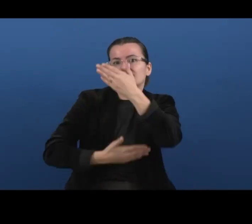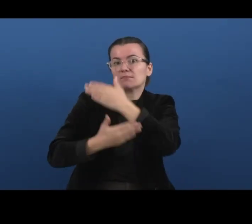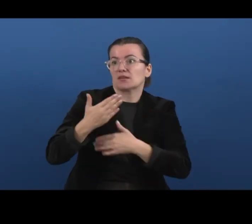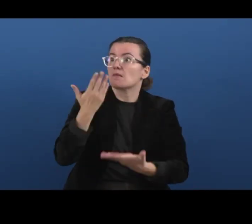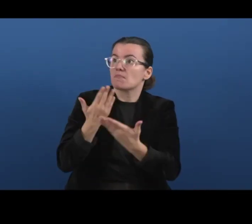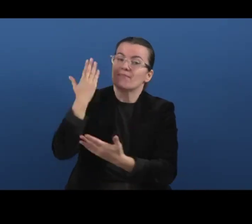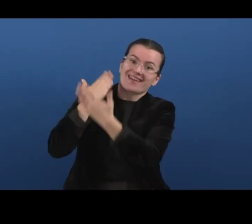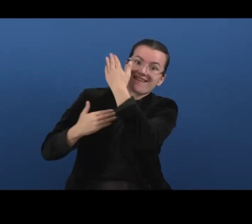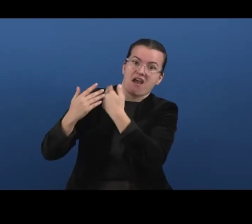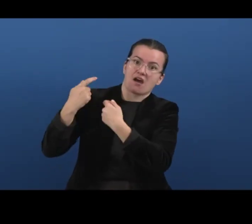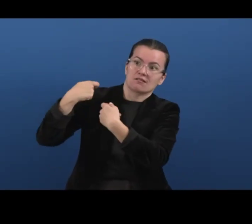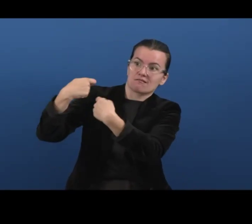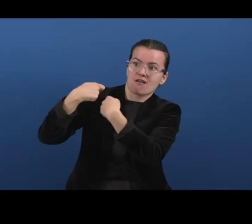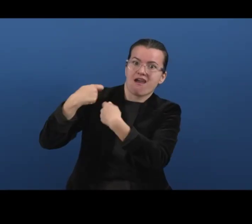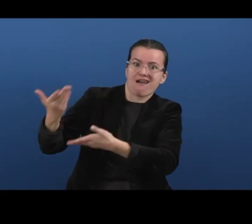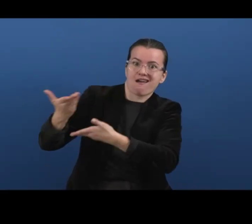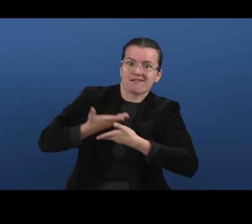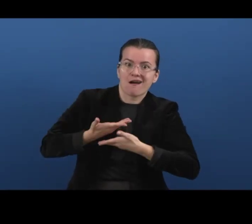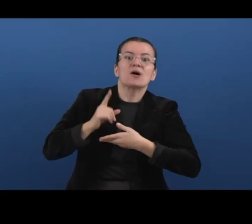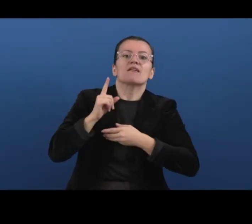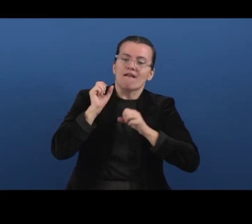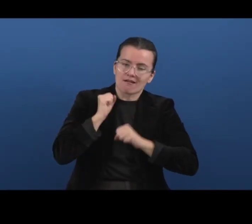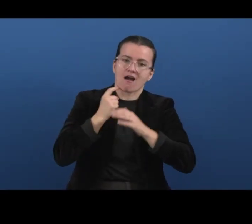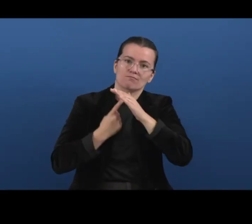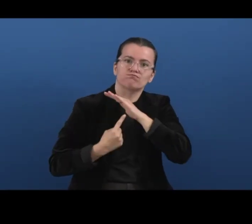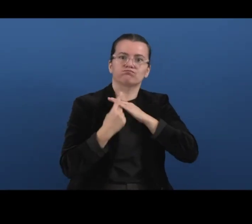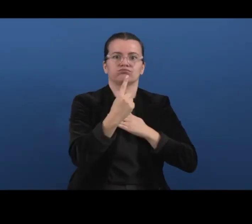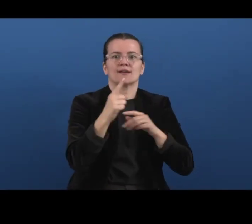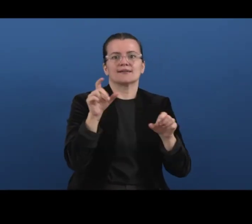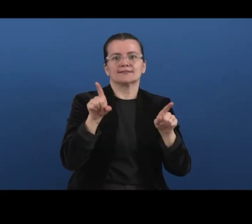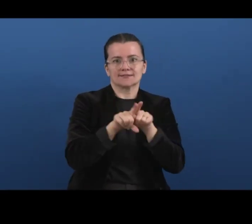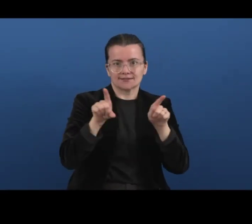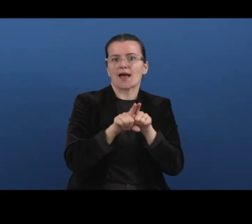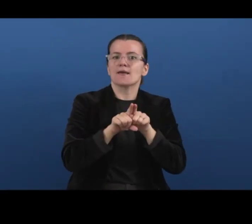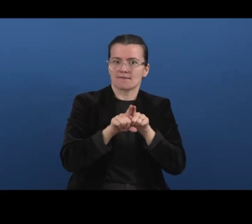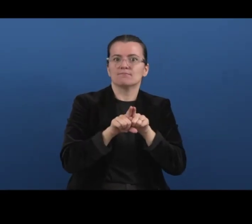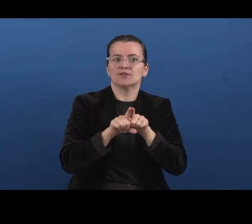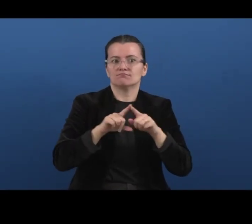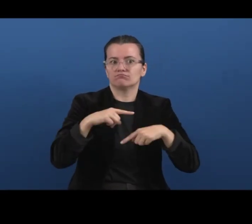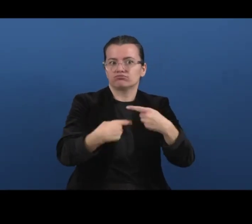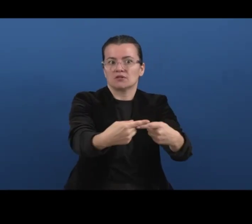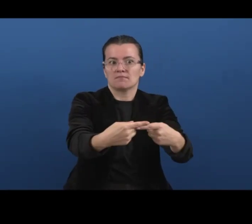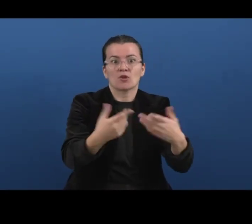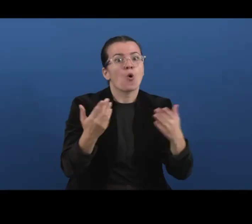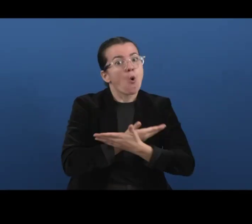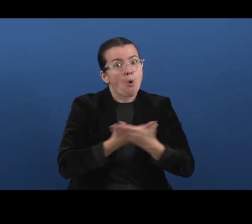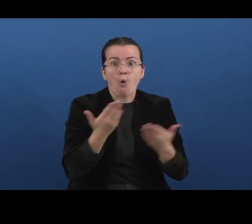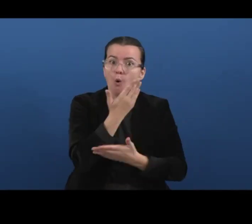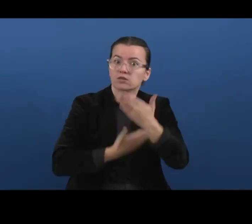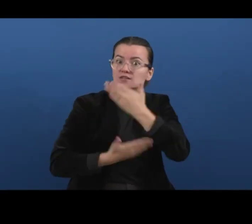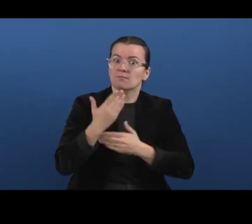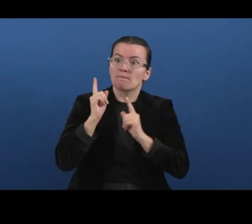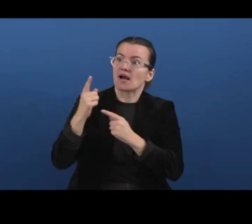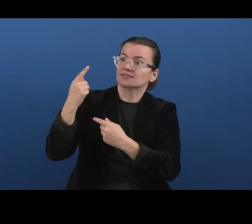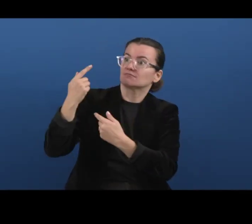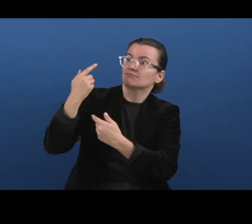it's very important to also clarify that obviously not all persons with disabilities have care needs based on their disability. We all have